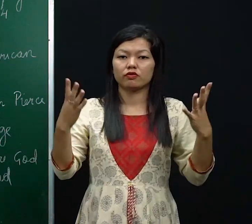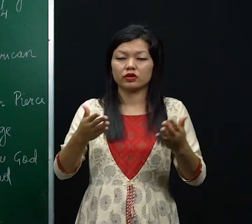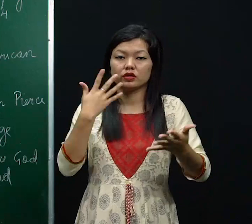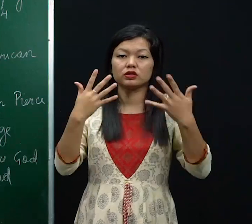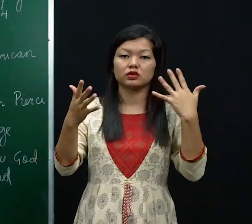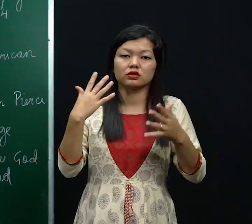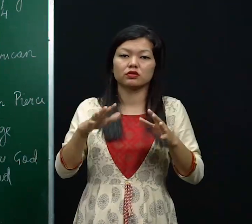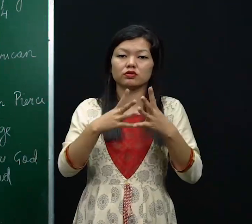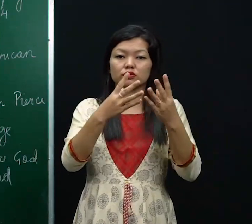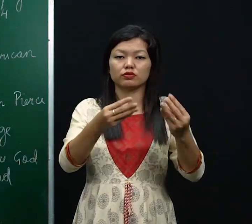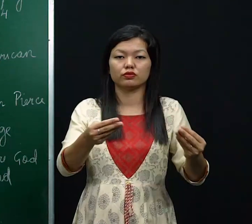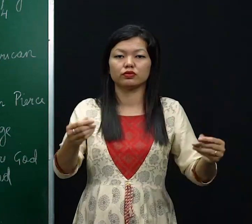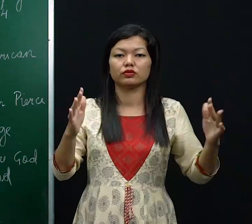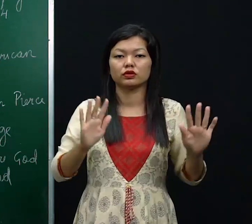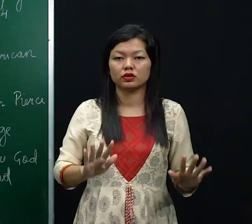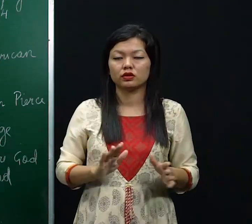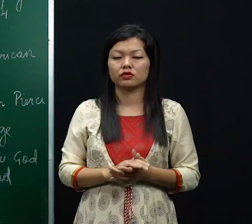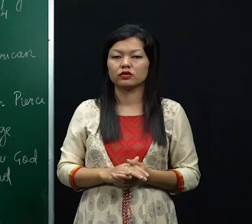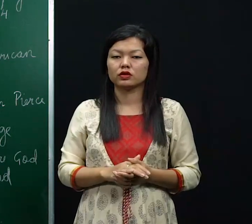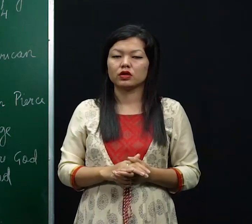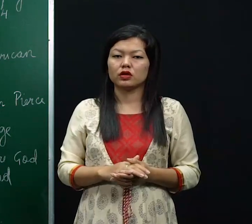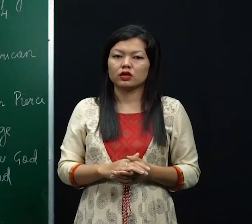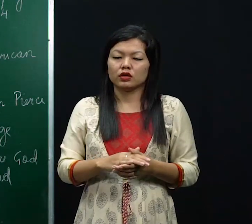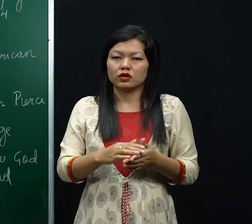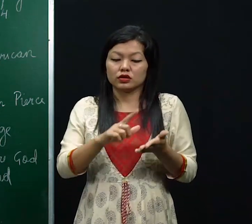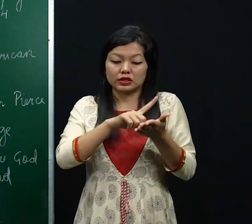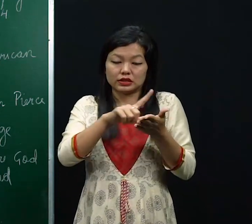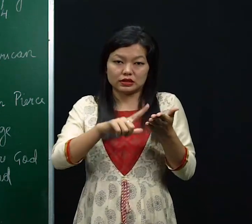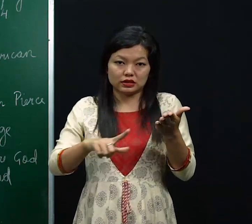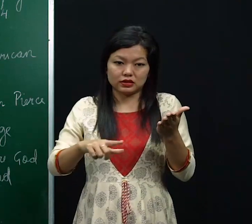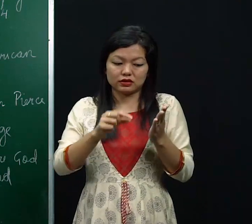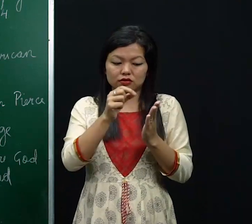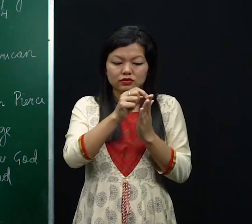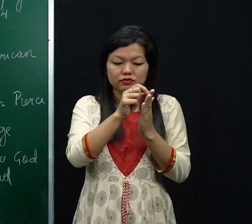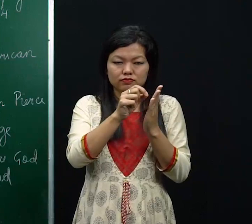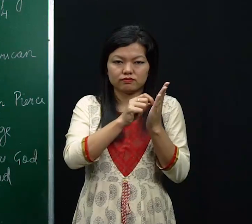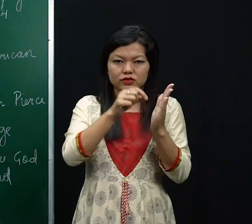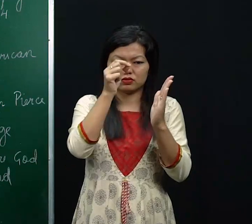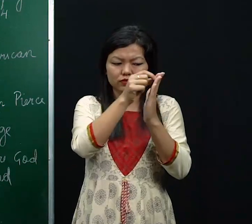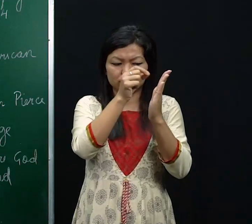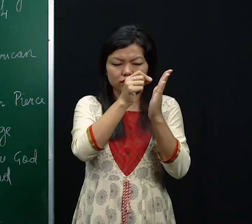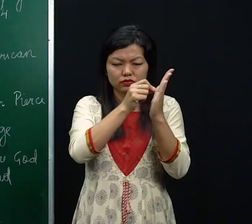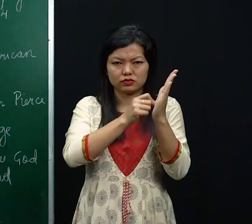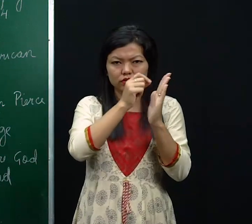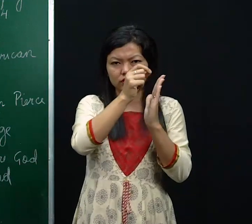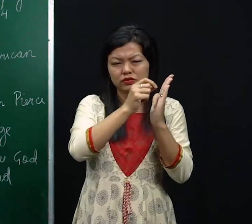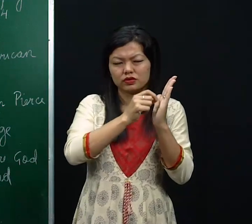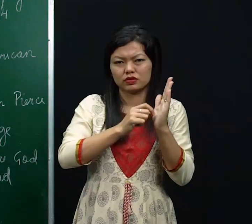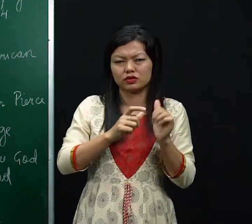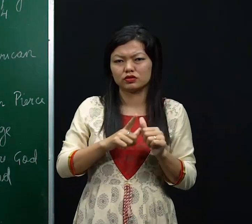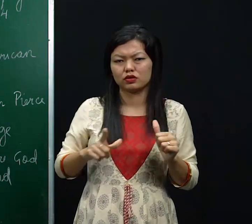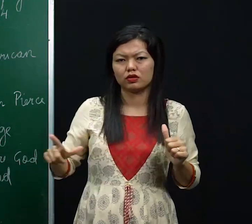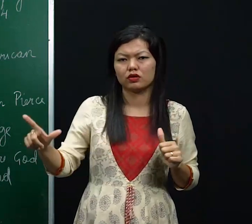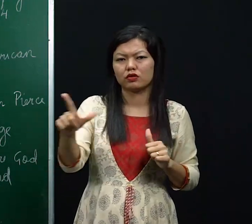together. And so he mentioned all these things very well to the whites, saying that they have to preserve the